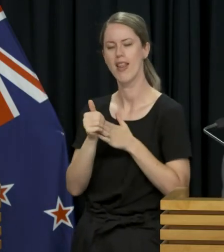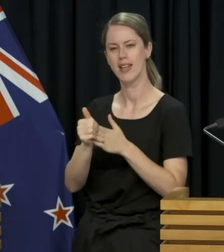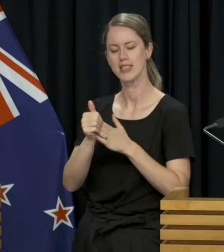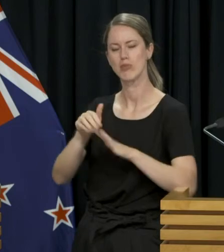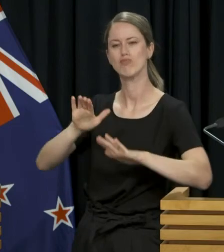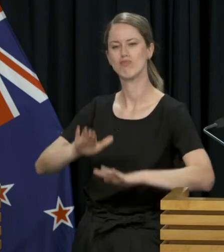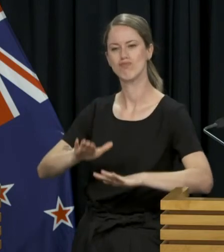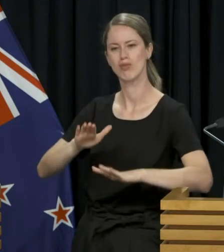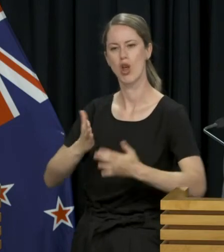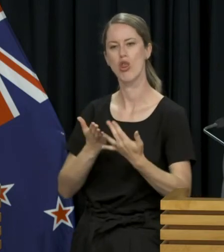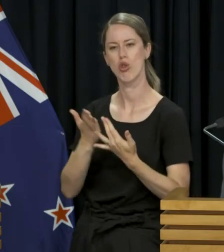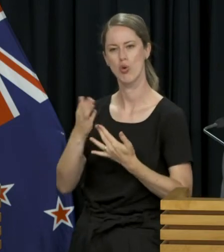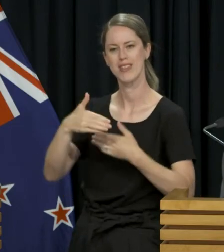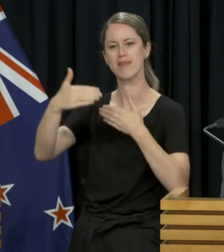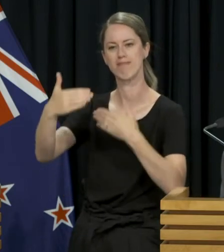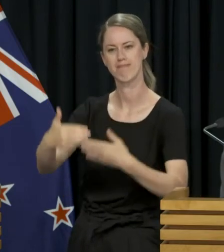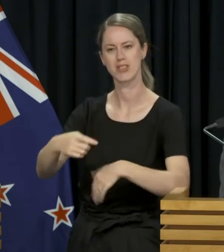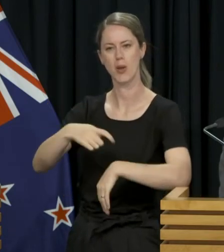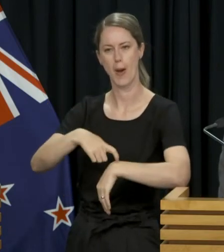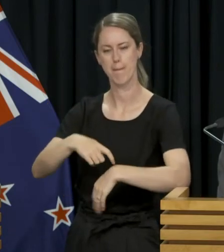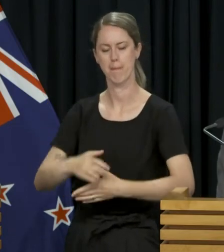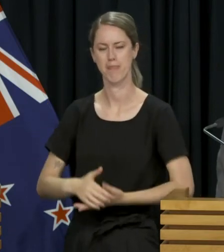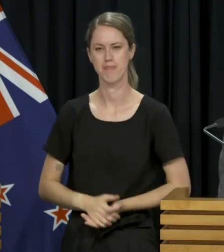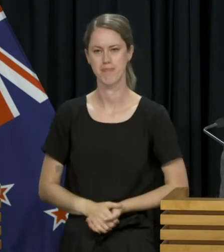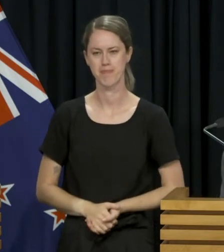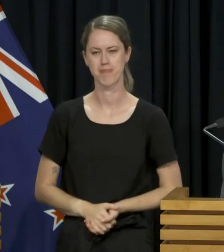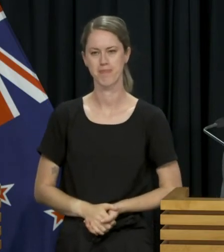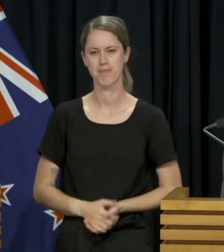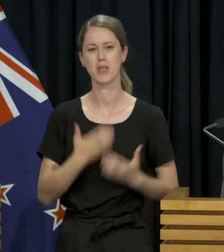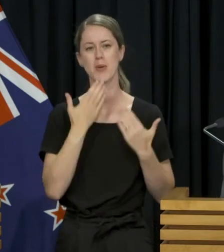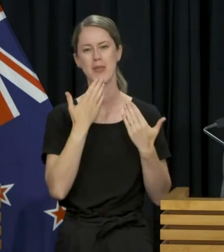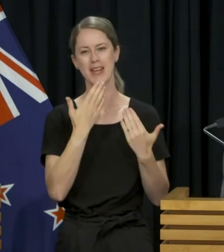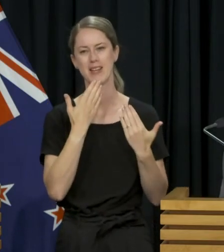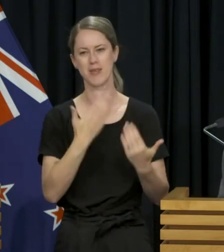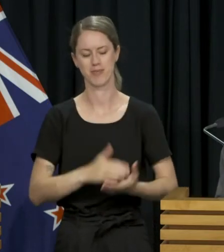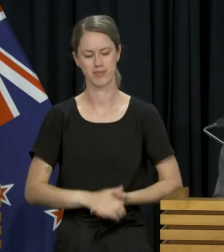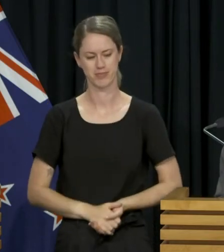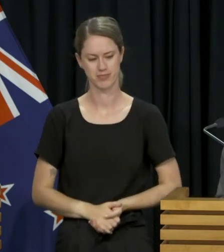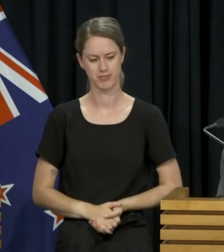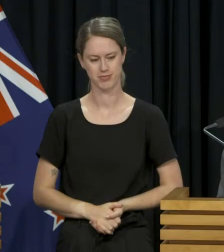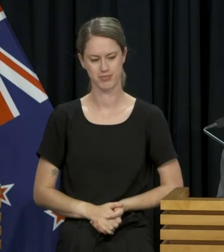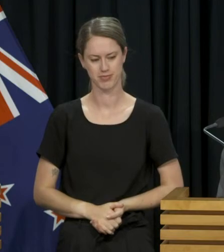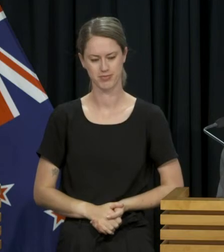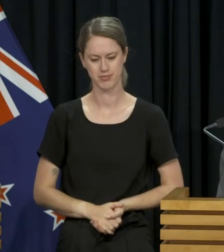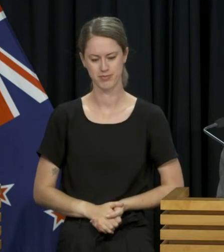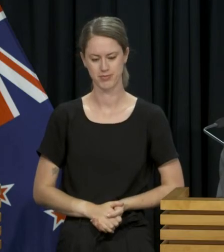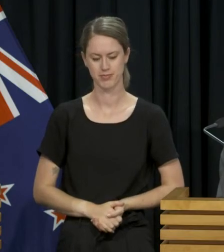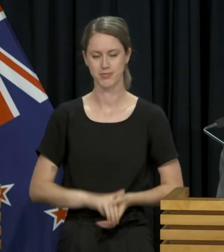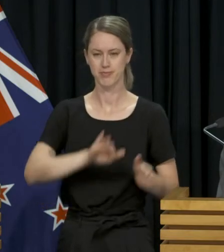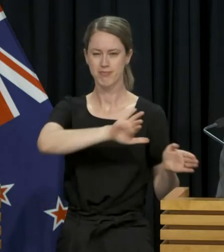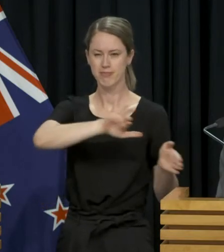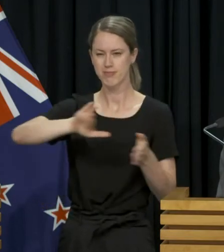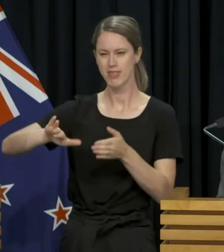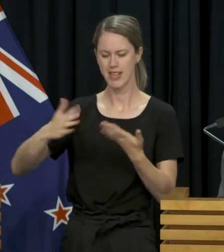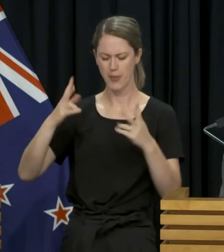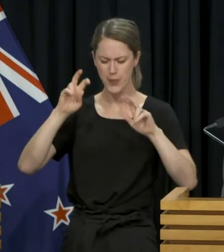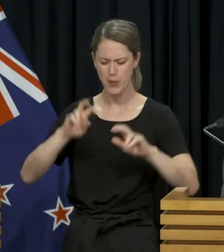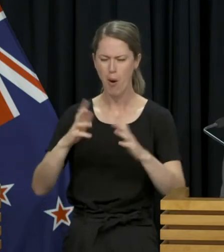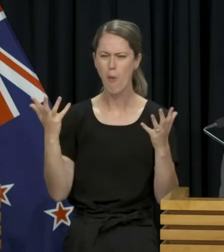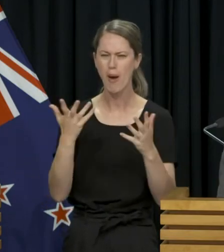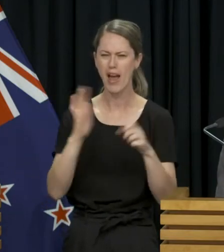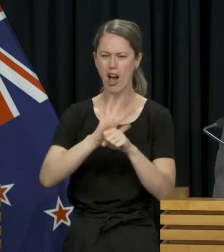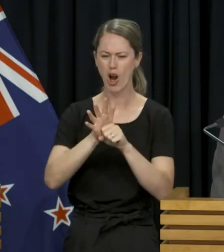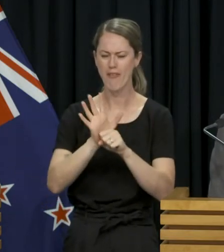reassurance they needed at a time of high and unexpected stress, so thank you very much. On to the source investigation. At